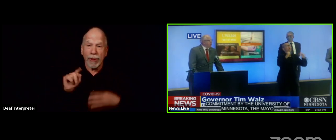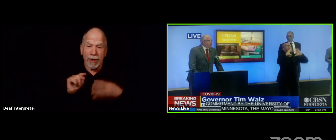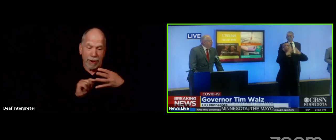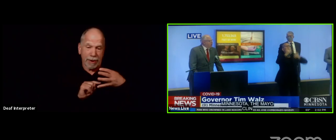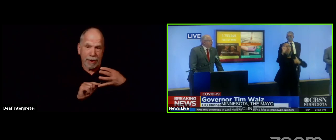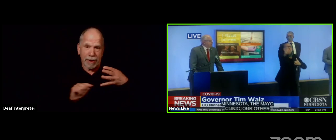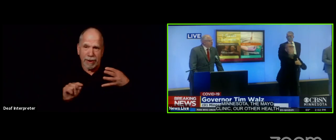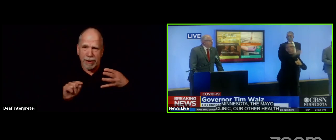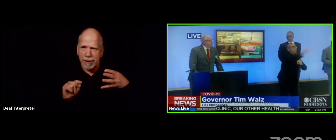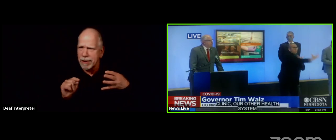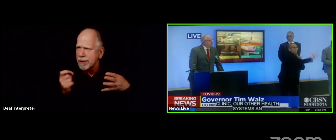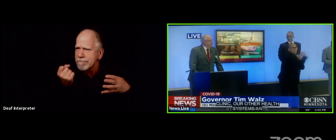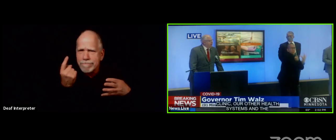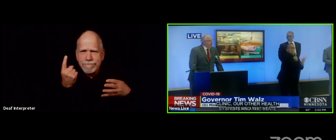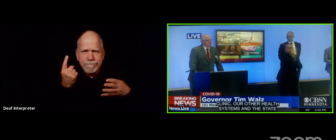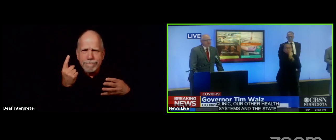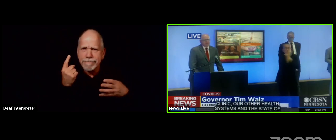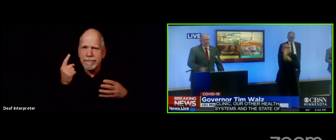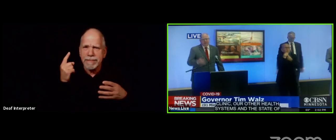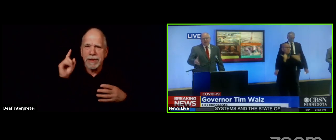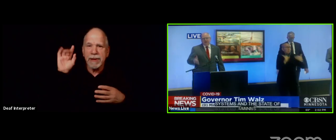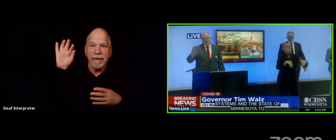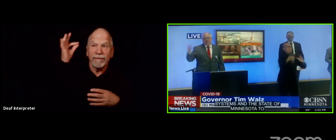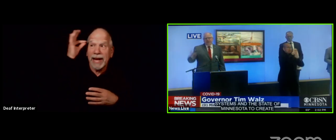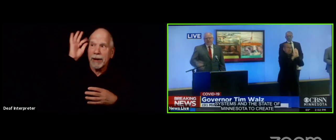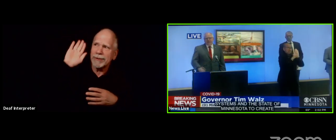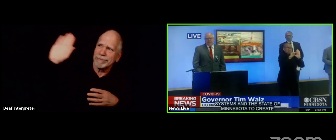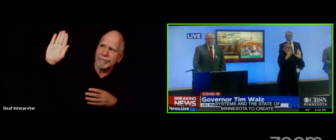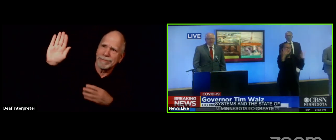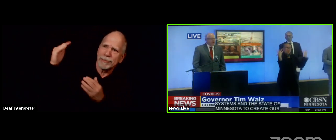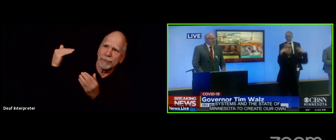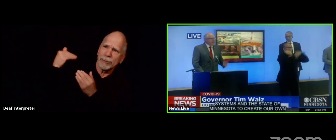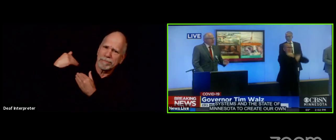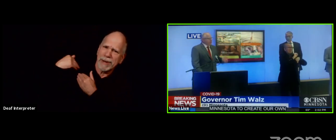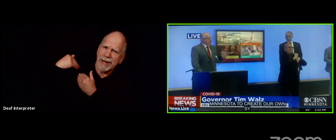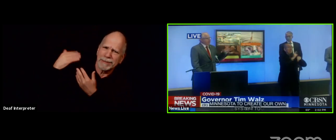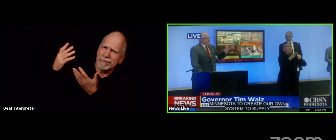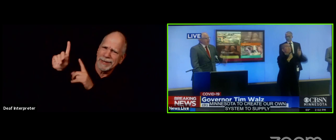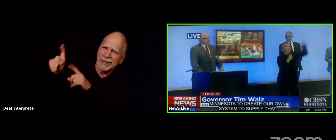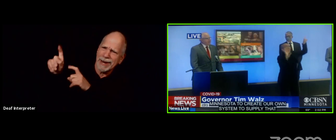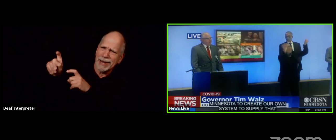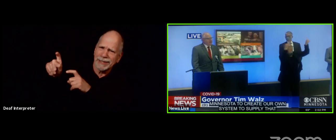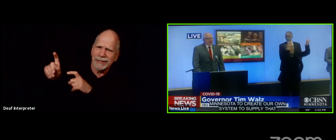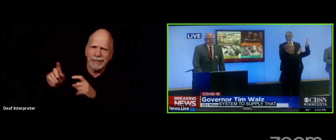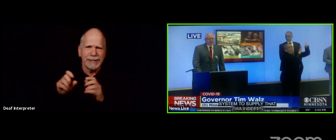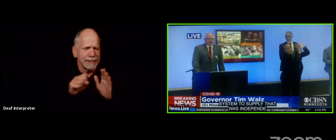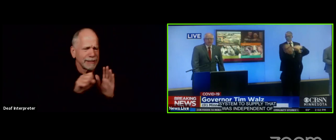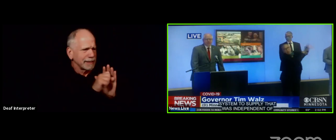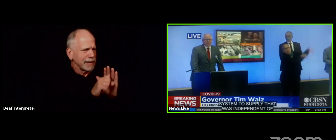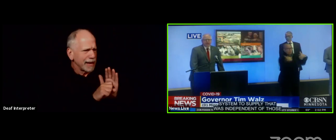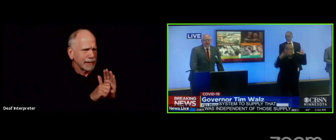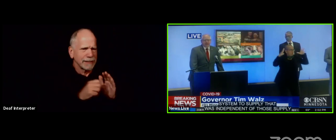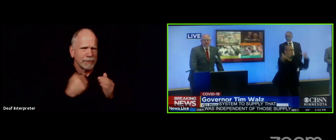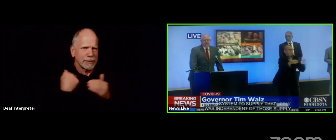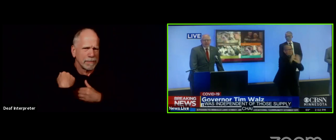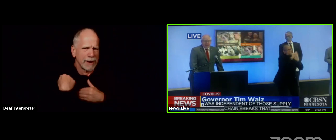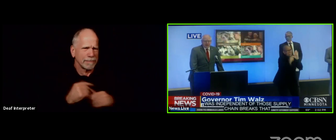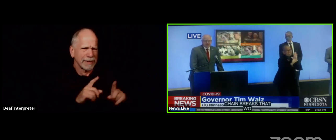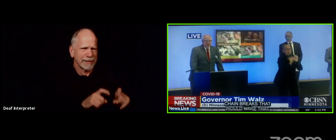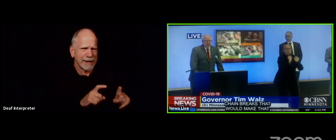our own system to supply that was independent of those supply chain breaks that would make that case. And I'm here today